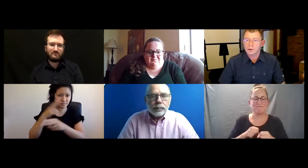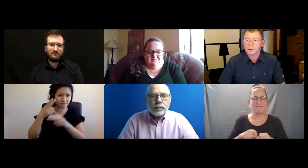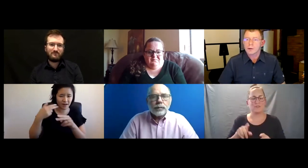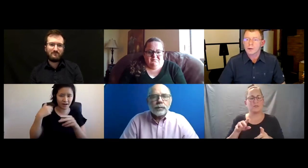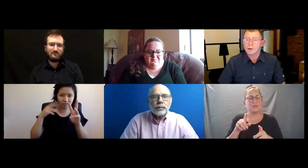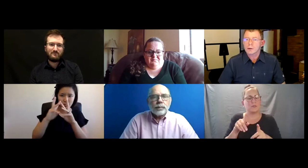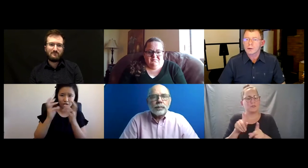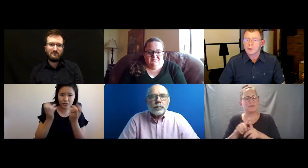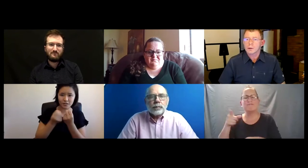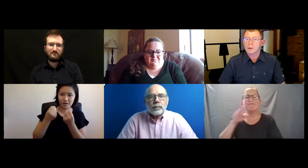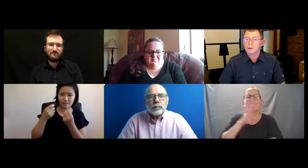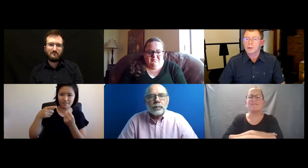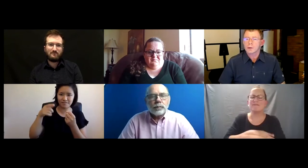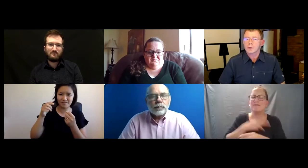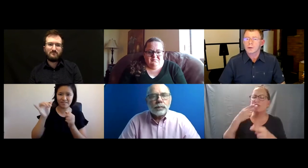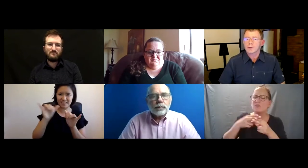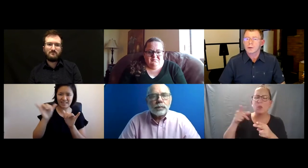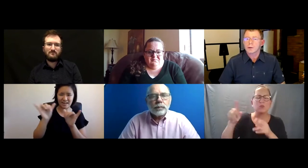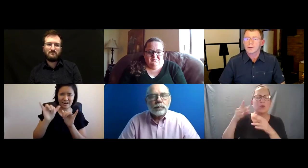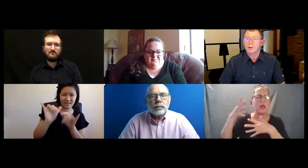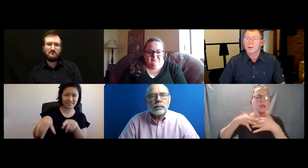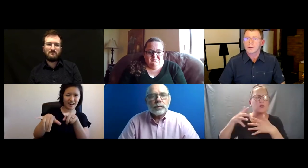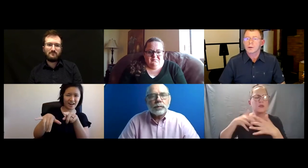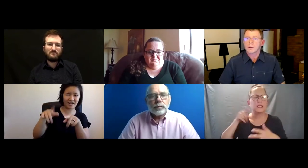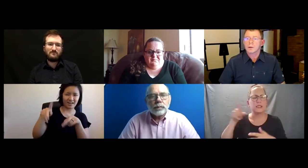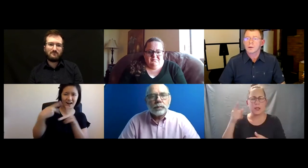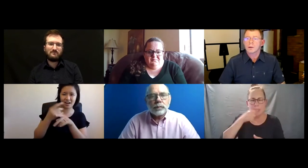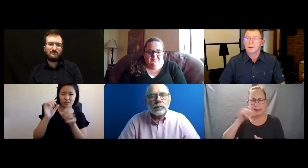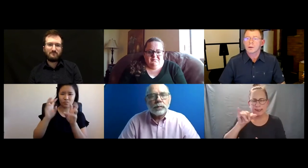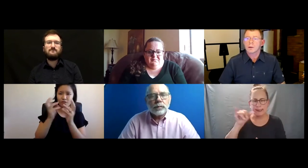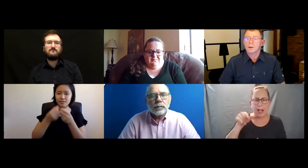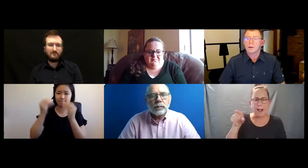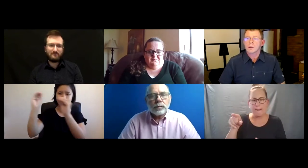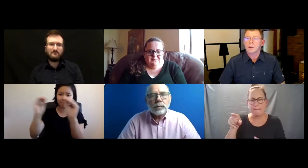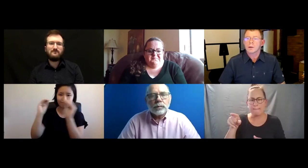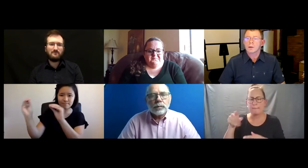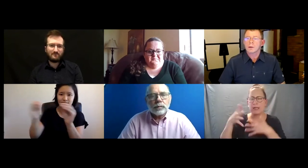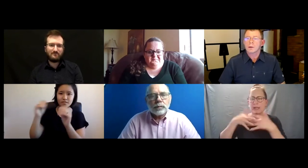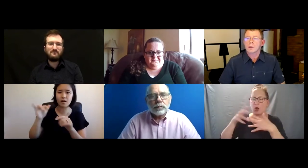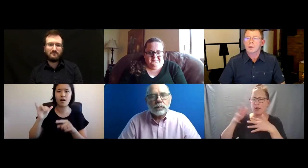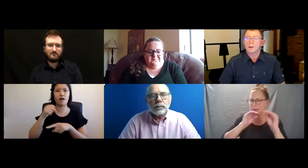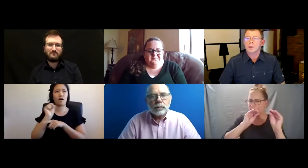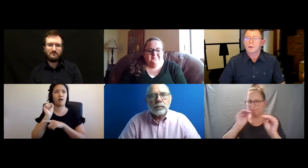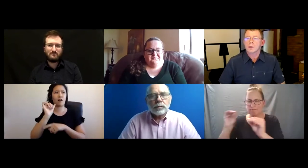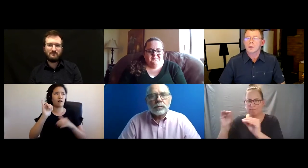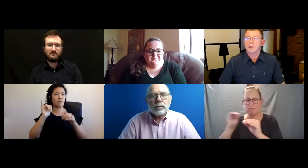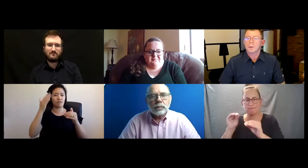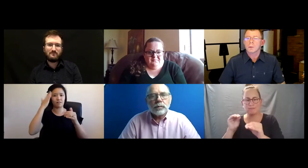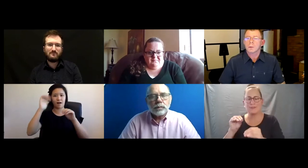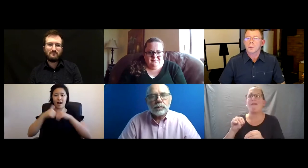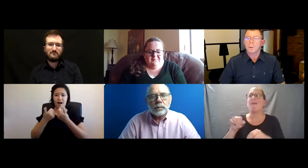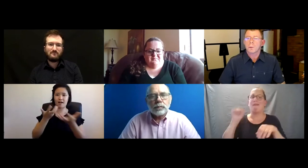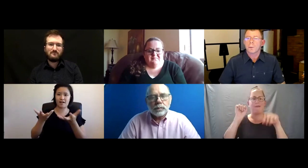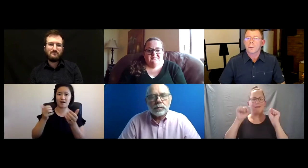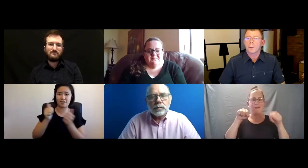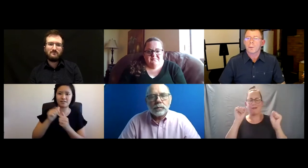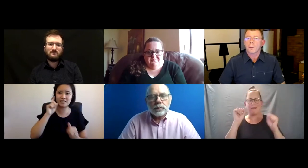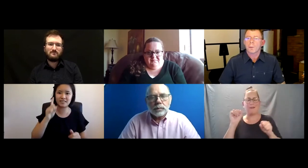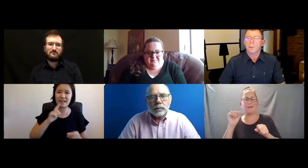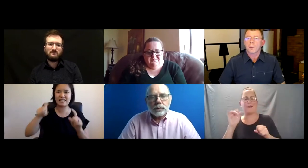to help employers better understand the needs of deaf and deafblind employees. So workshops that we're